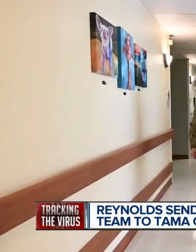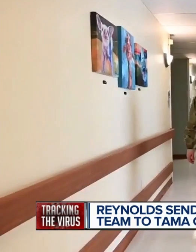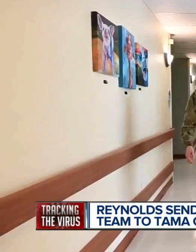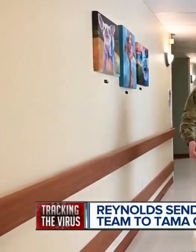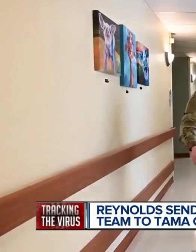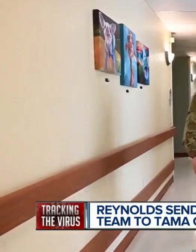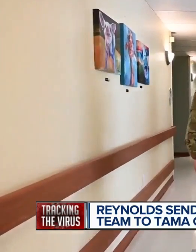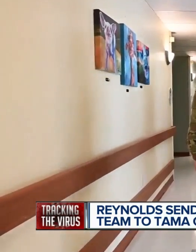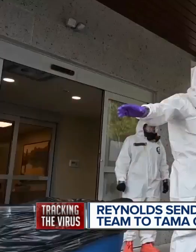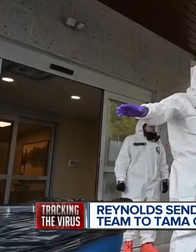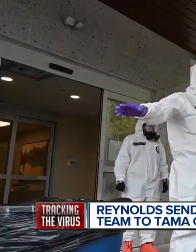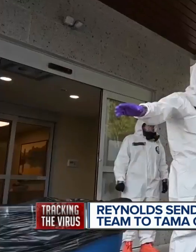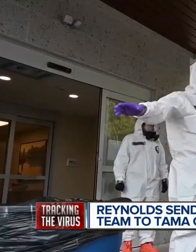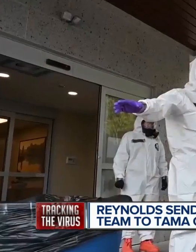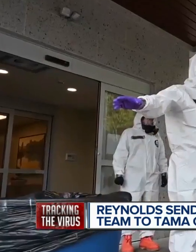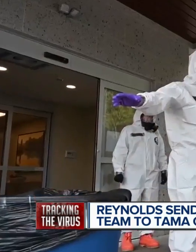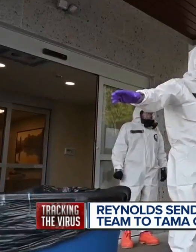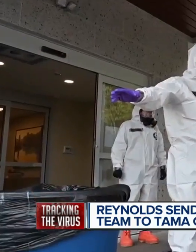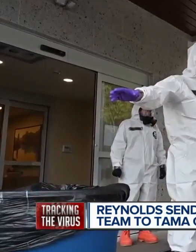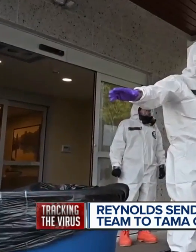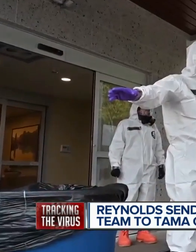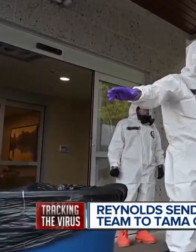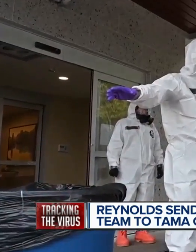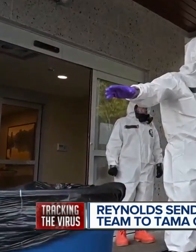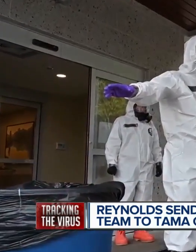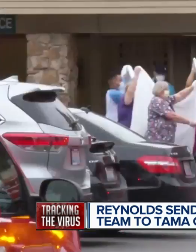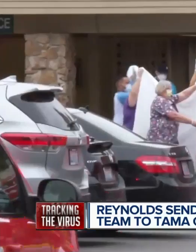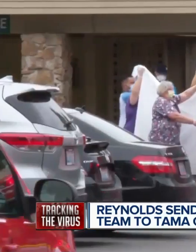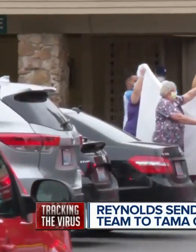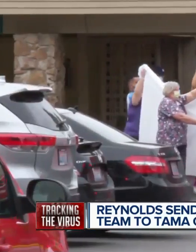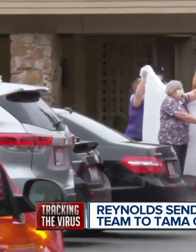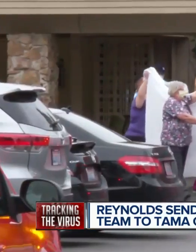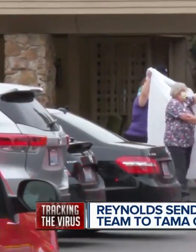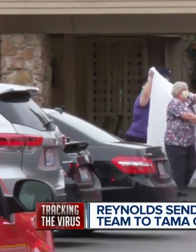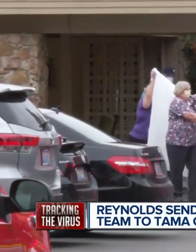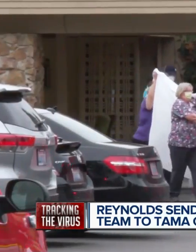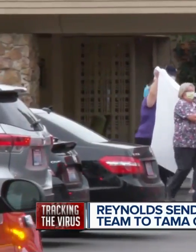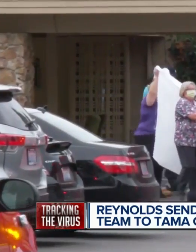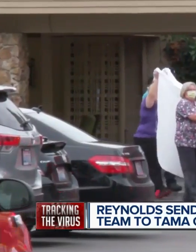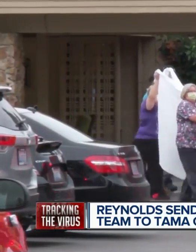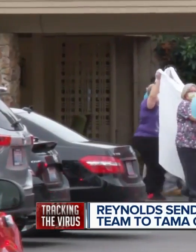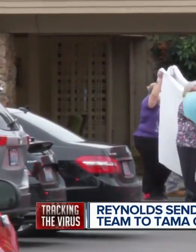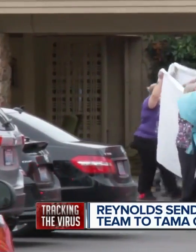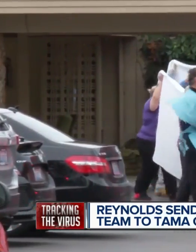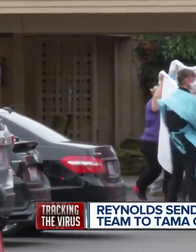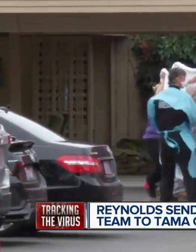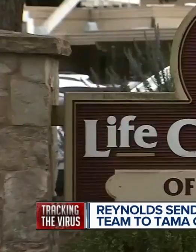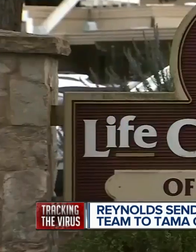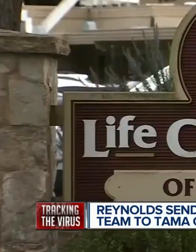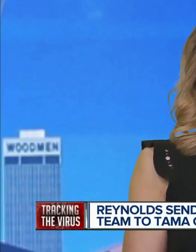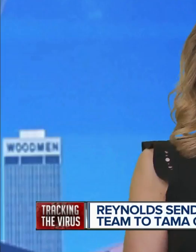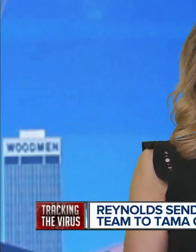area. The site is not open to the public. It's just for those working at the long-term care facilities in the county.